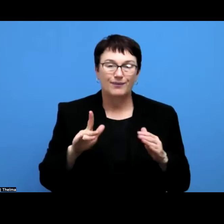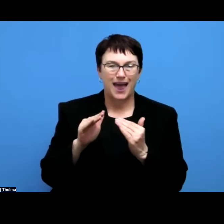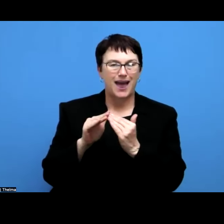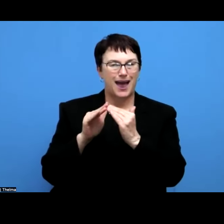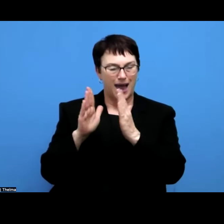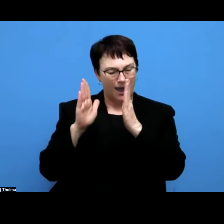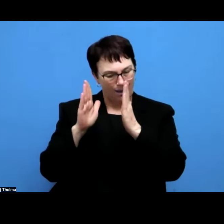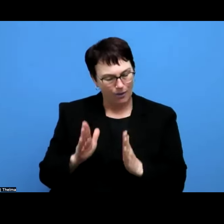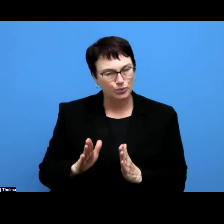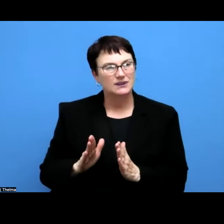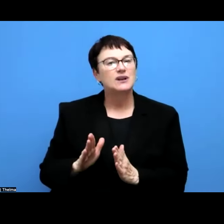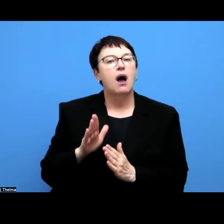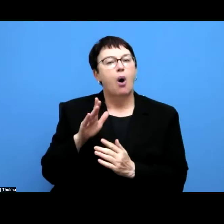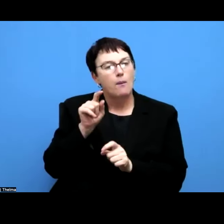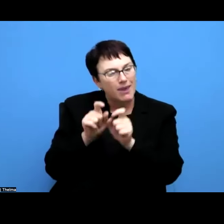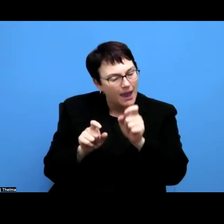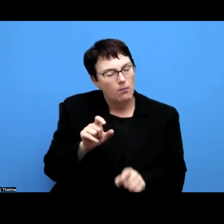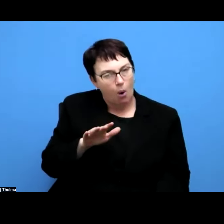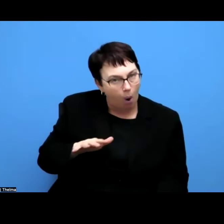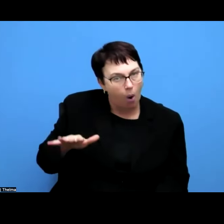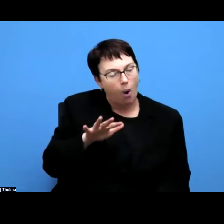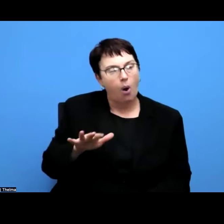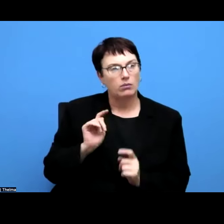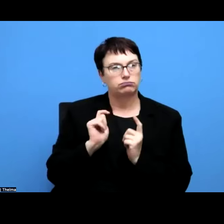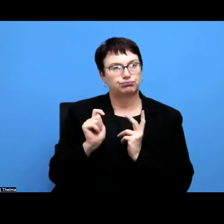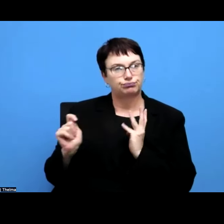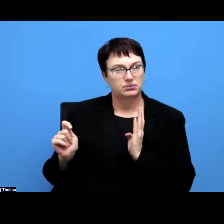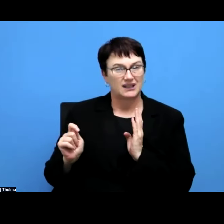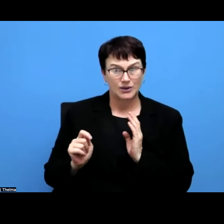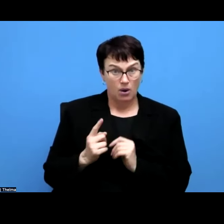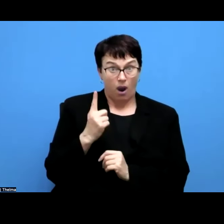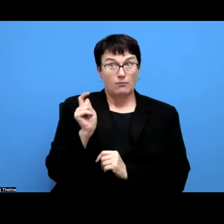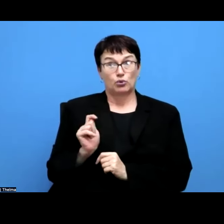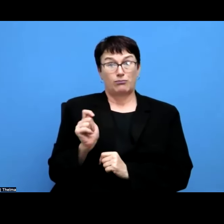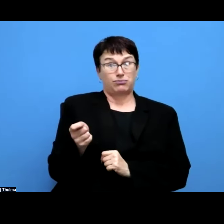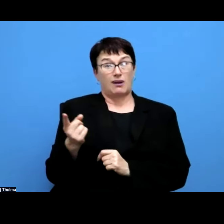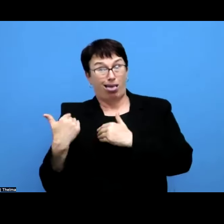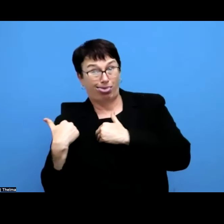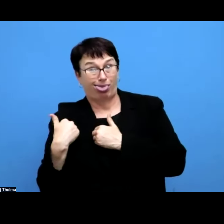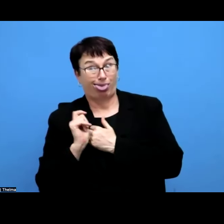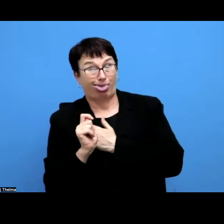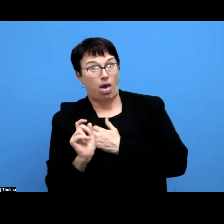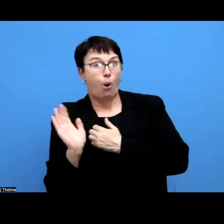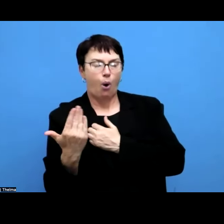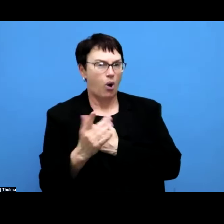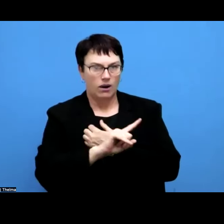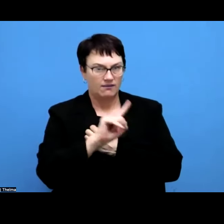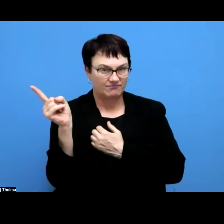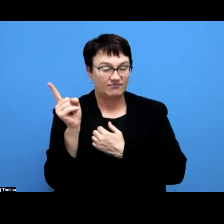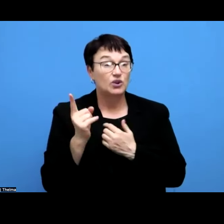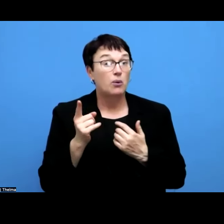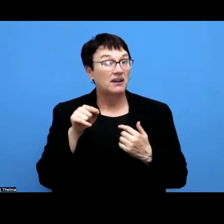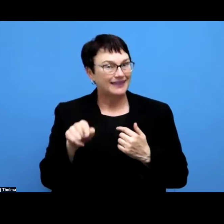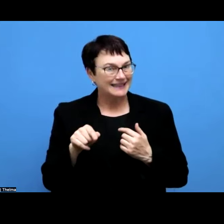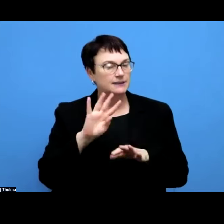individual persons with disability who cannot sustain monthly contributions. And so this package expanded,